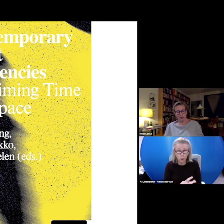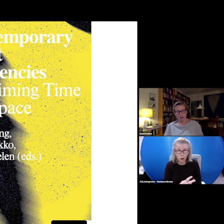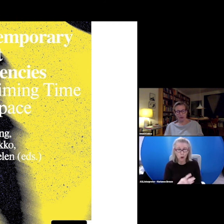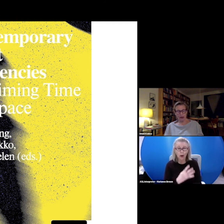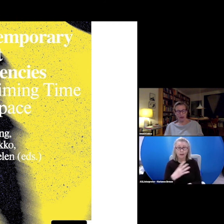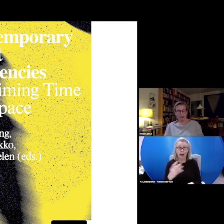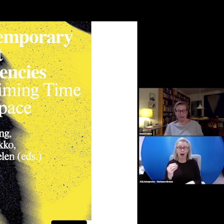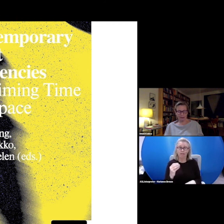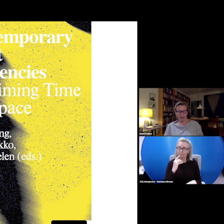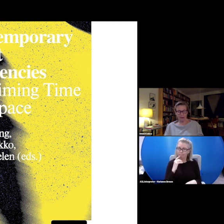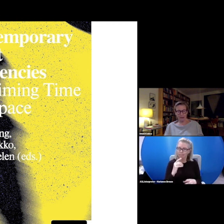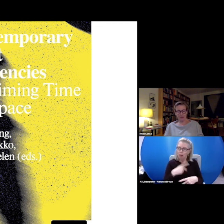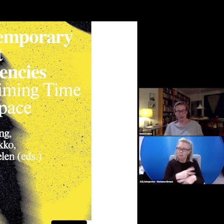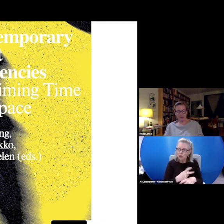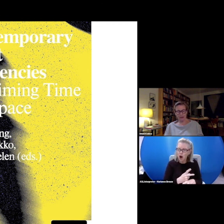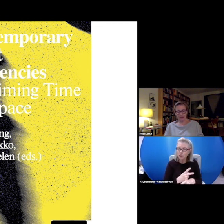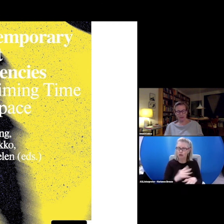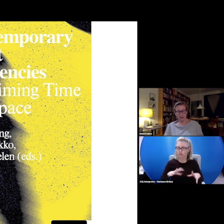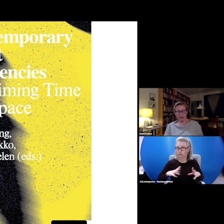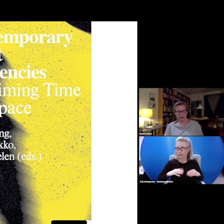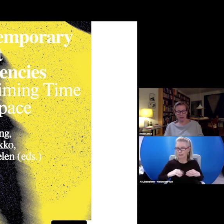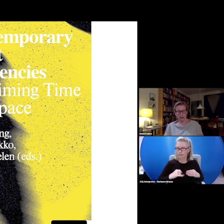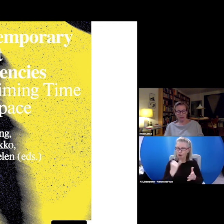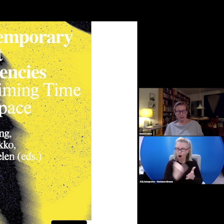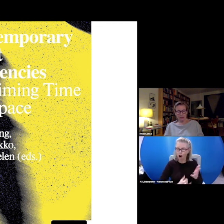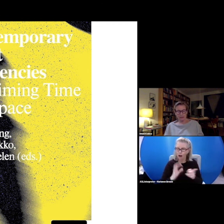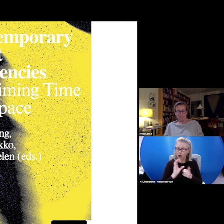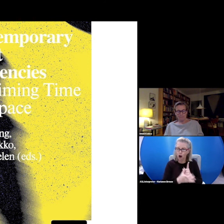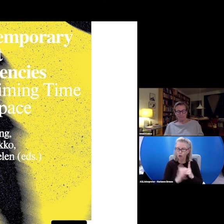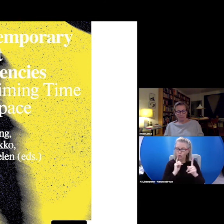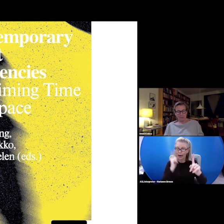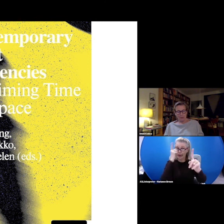of a growing, accelerating cultural industries.